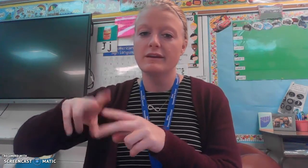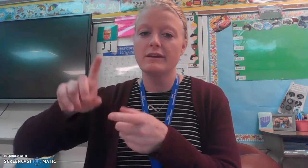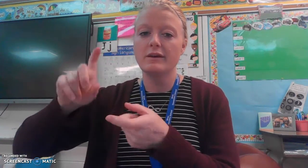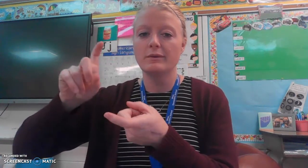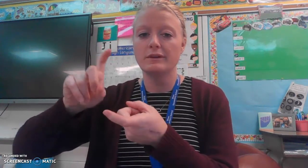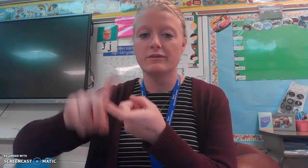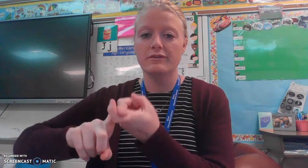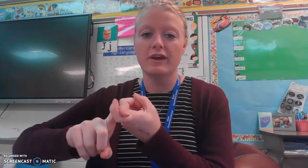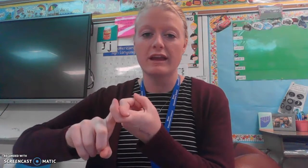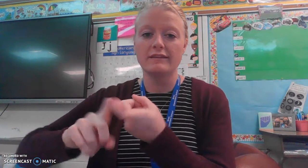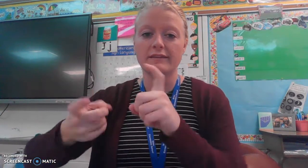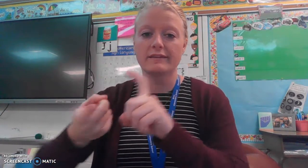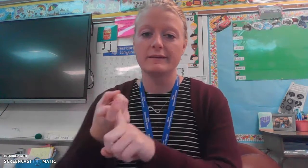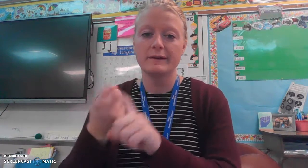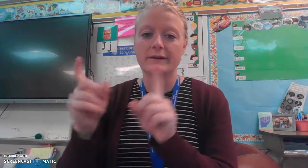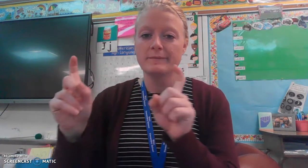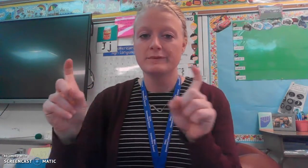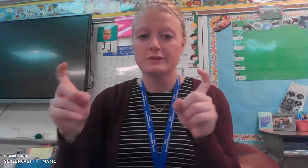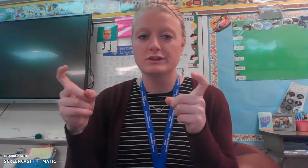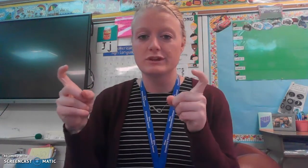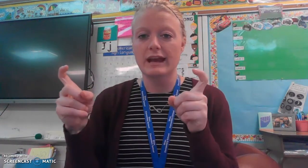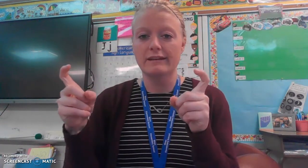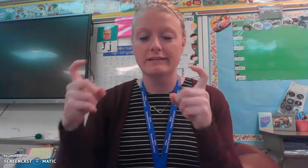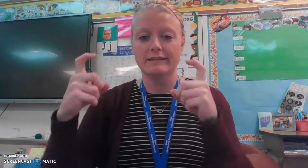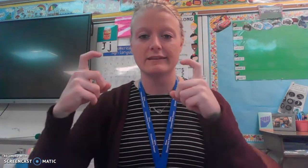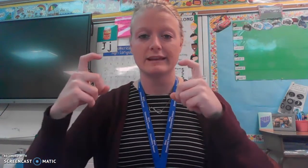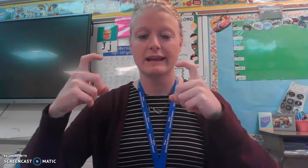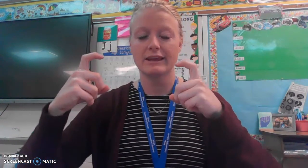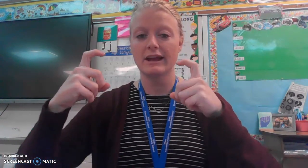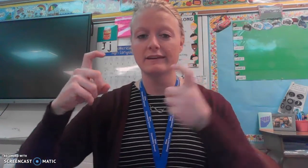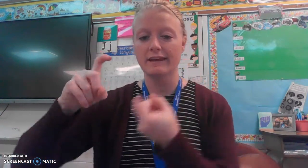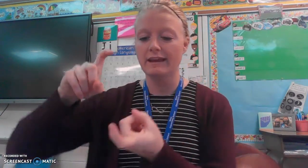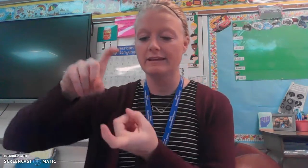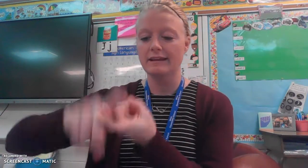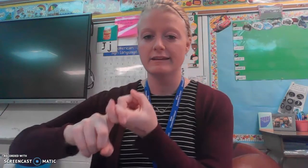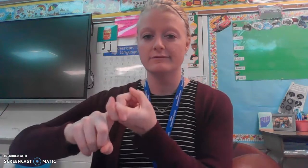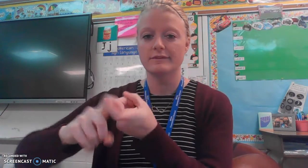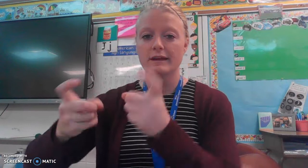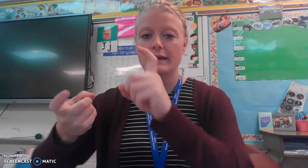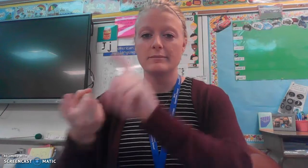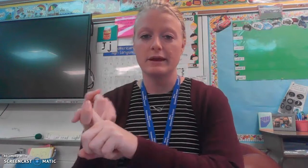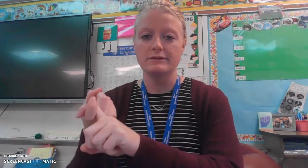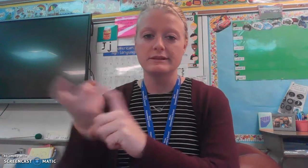Fun with friends. Just your X hand, and it